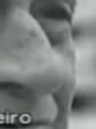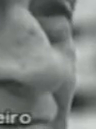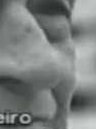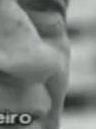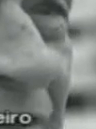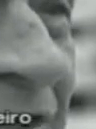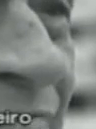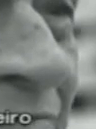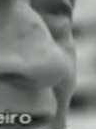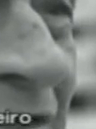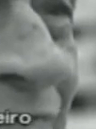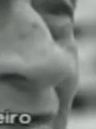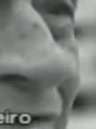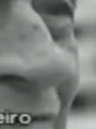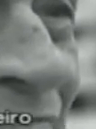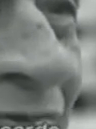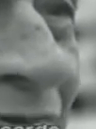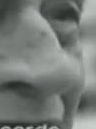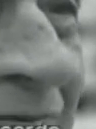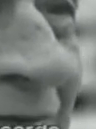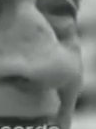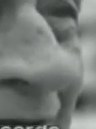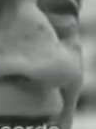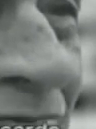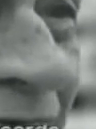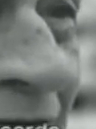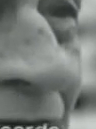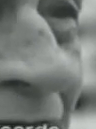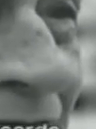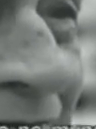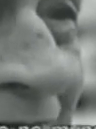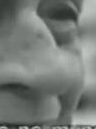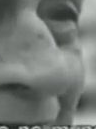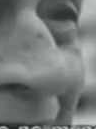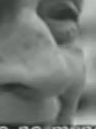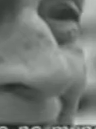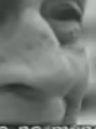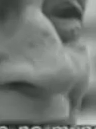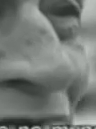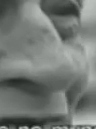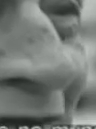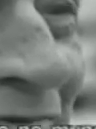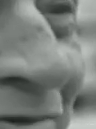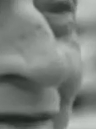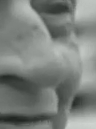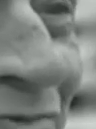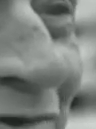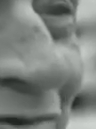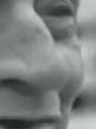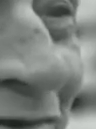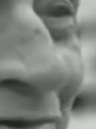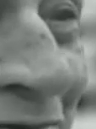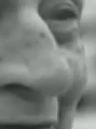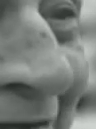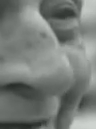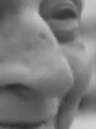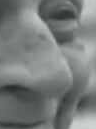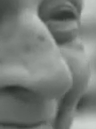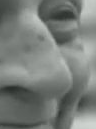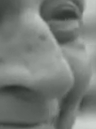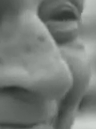and then to win the first World Championship. That's a record. It's unknown in the world.